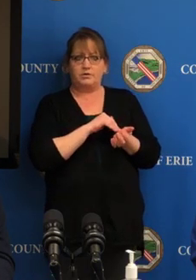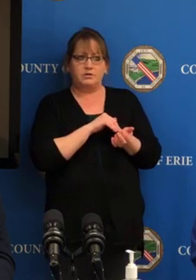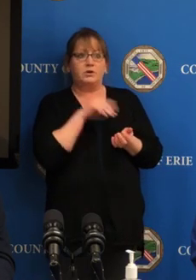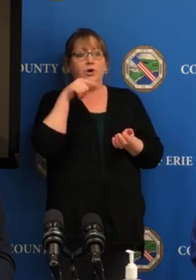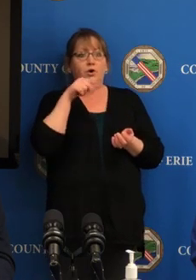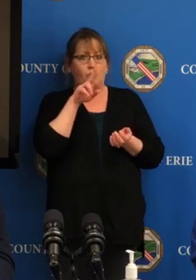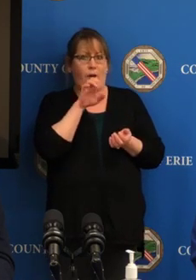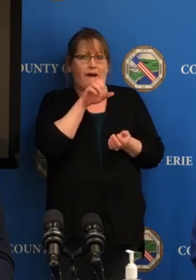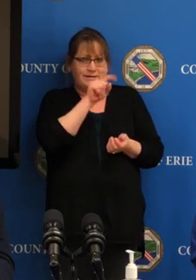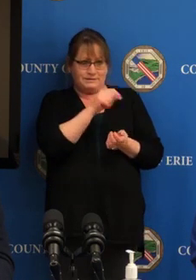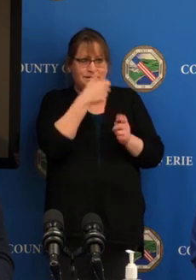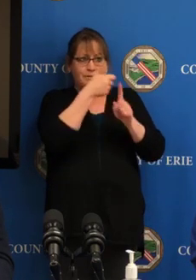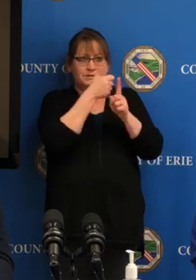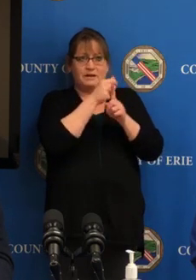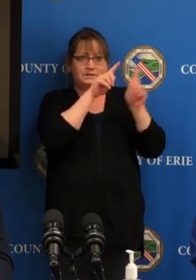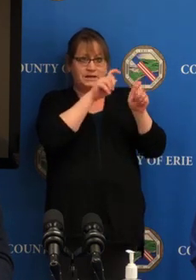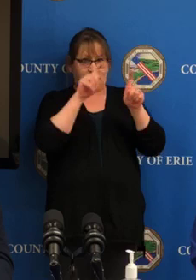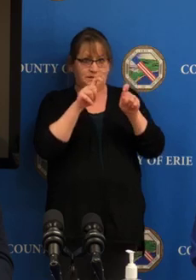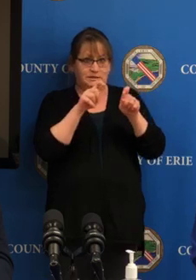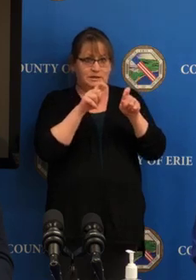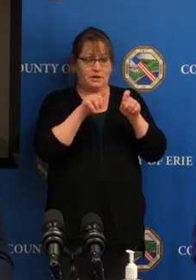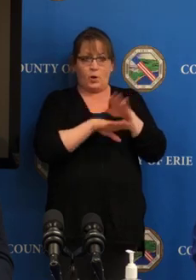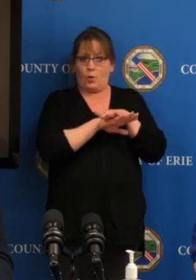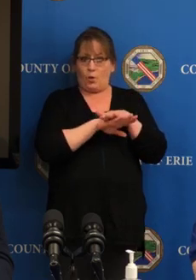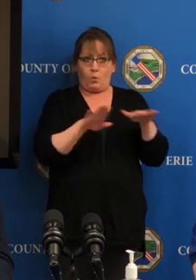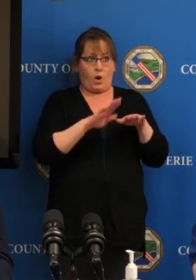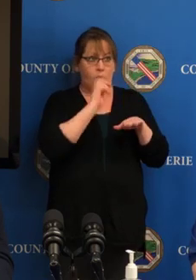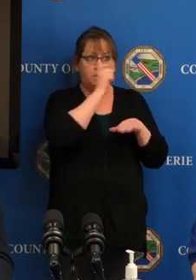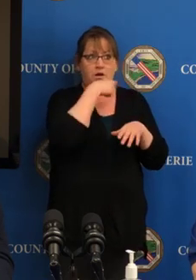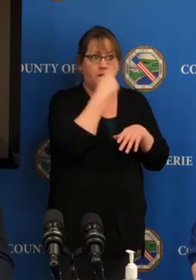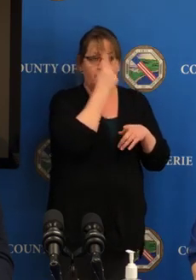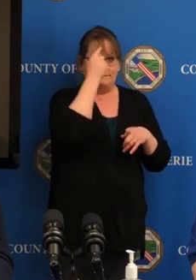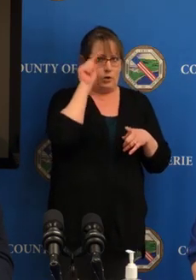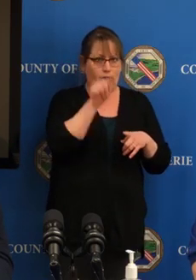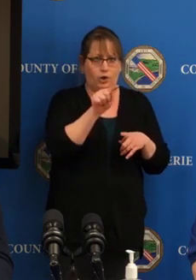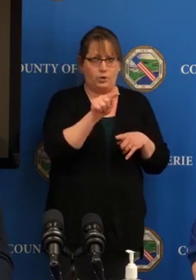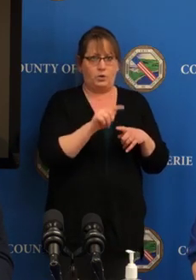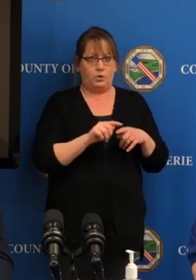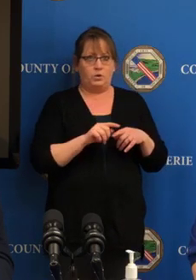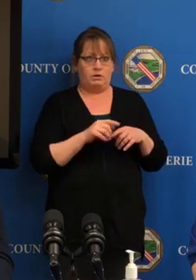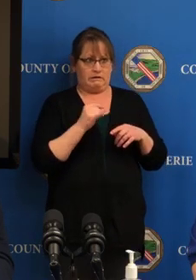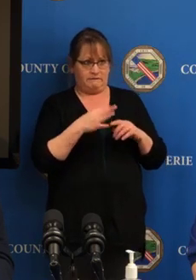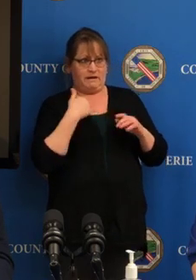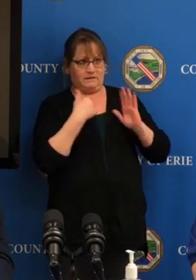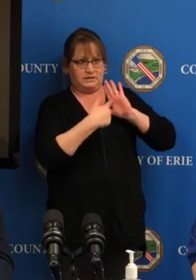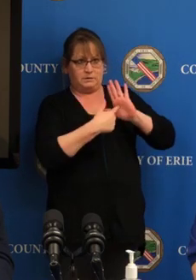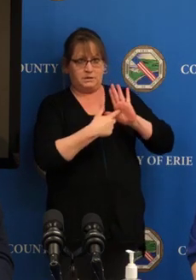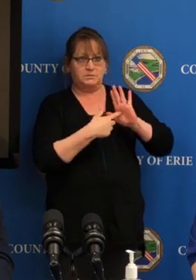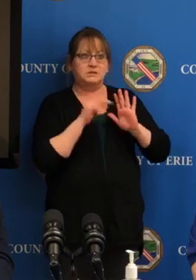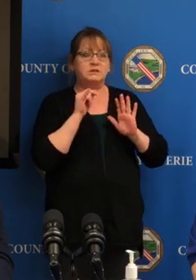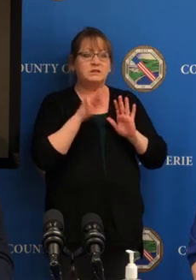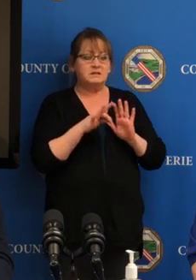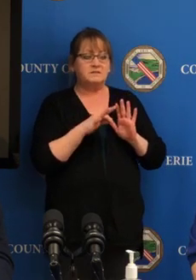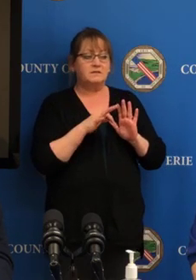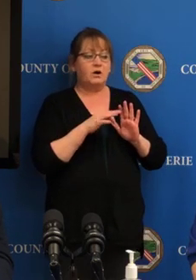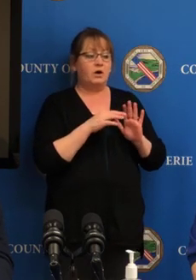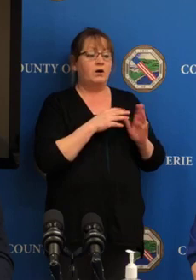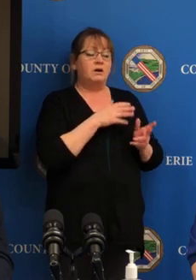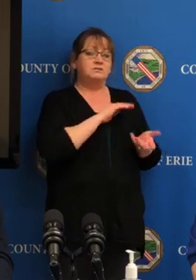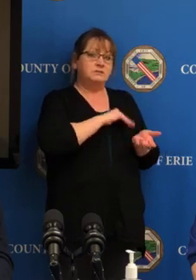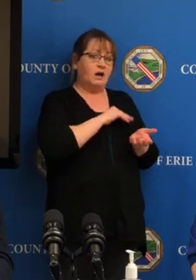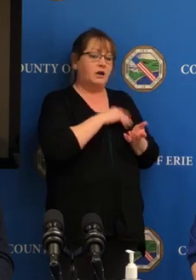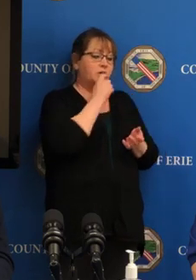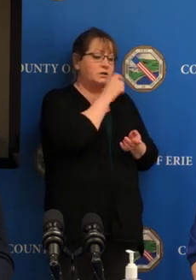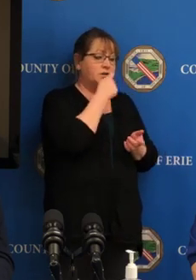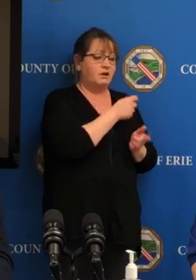is testing. They do not take the samples if you're symptomatic, but they will test if you can have the sample taken by your